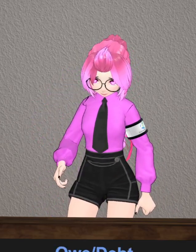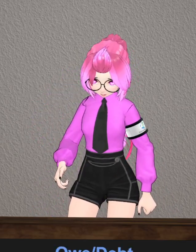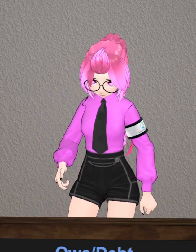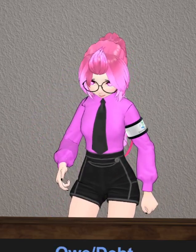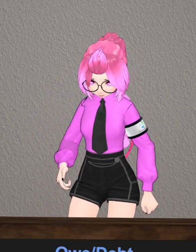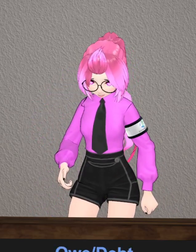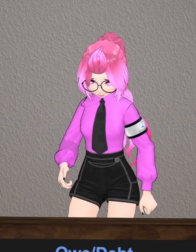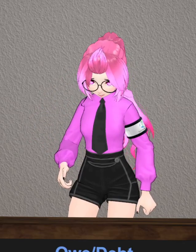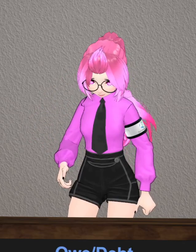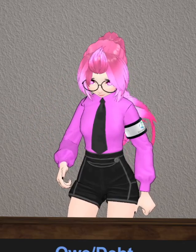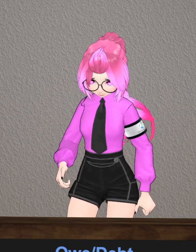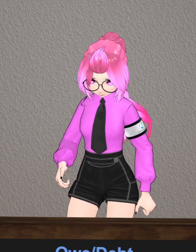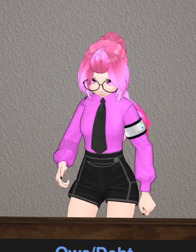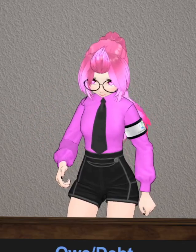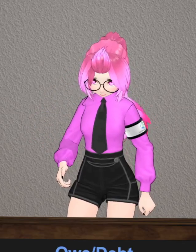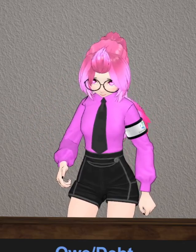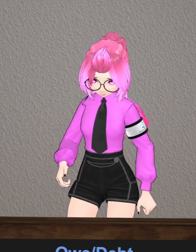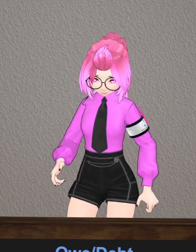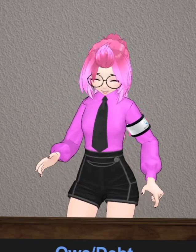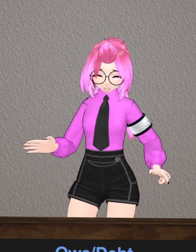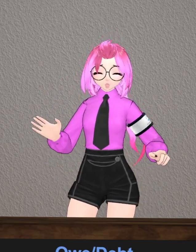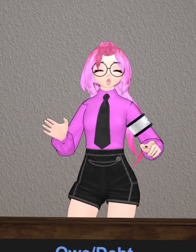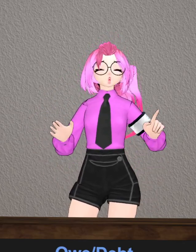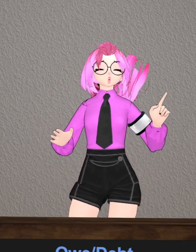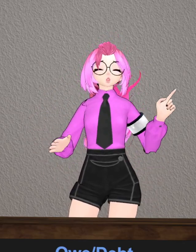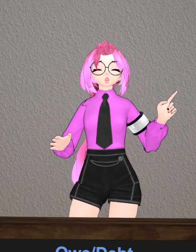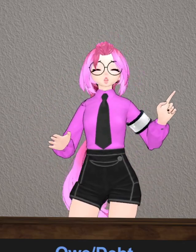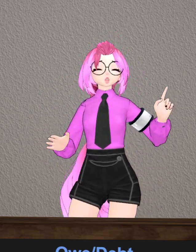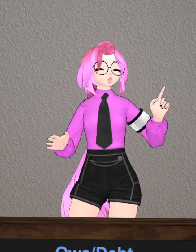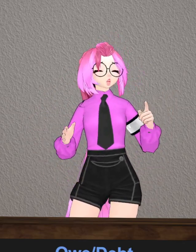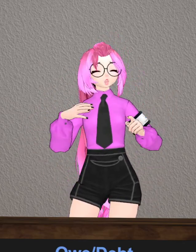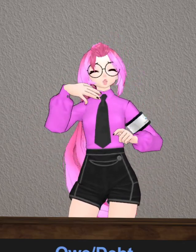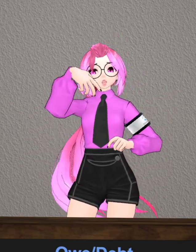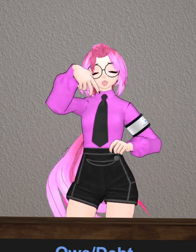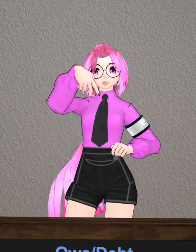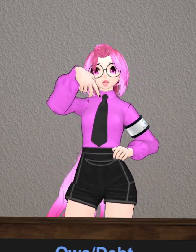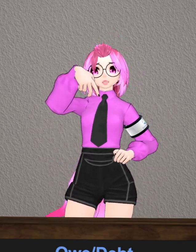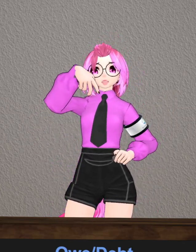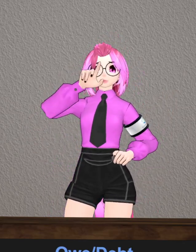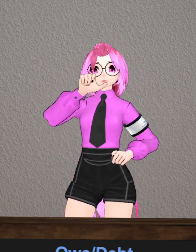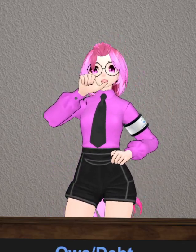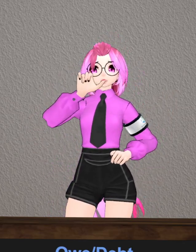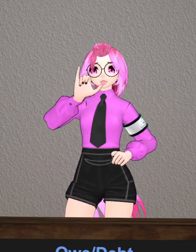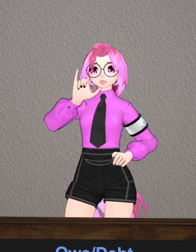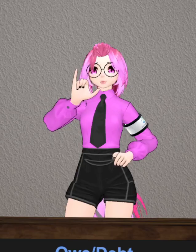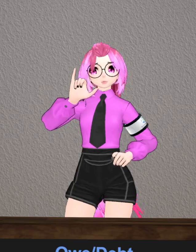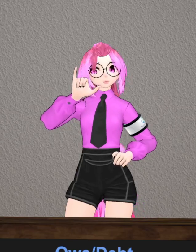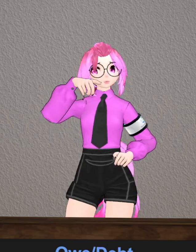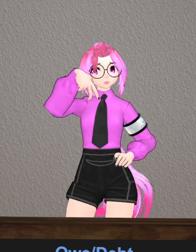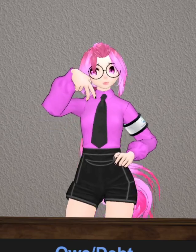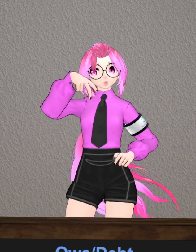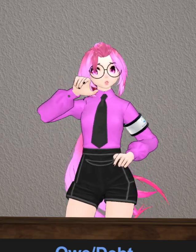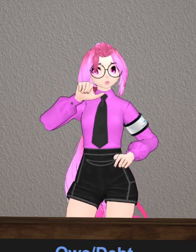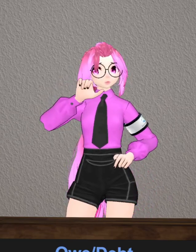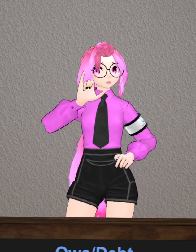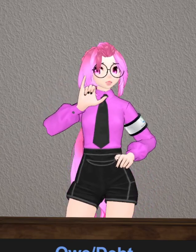Oop, didn't mean to click that. And then O, who can show me how to sign pay?